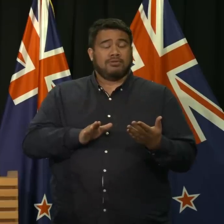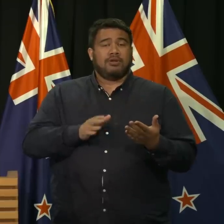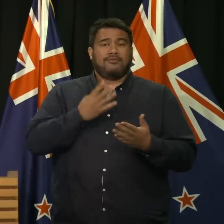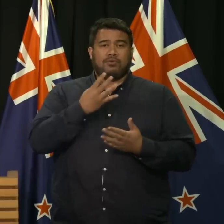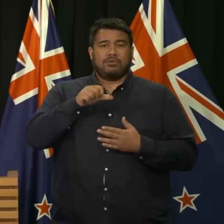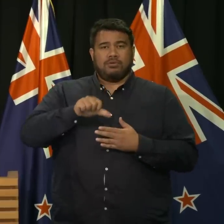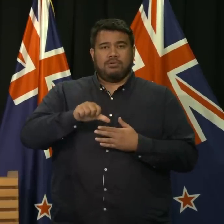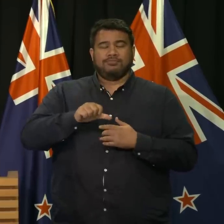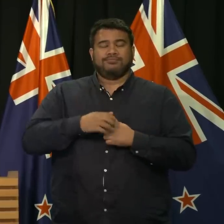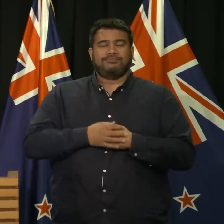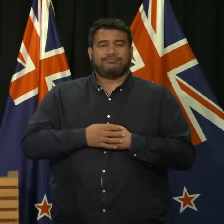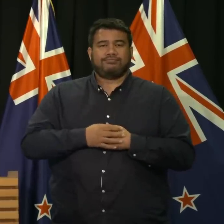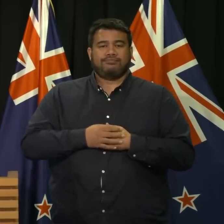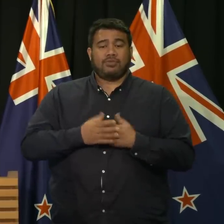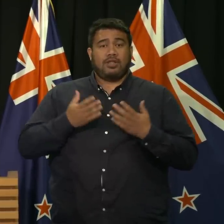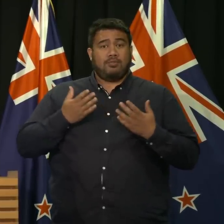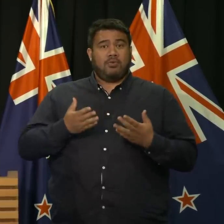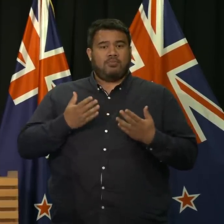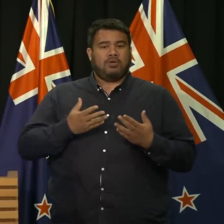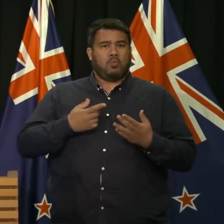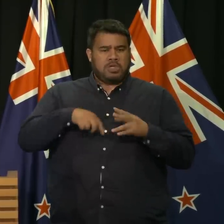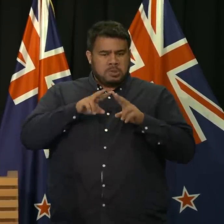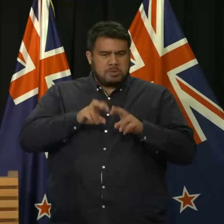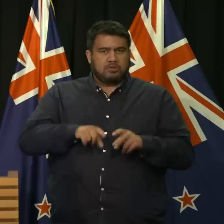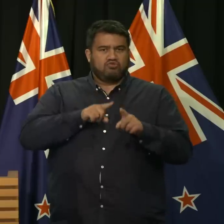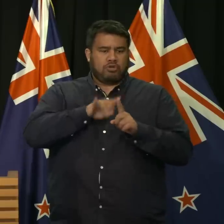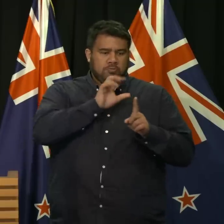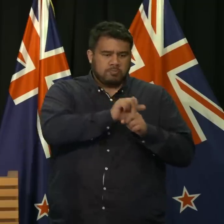to confirm their identities as quickly as possible.